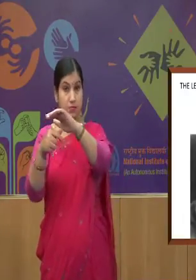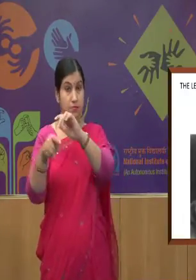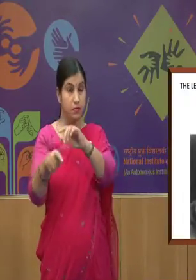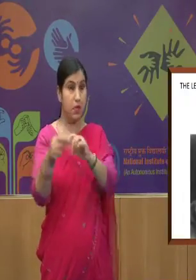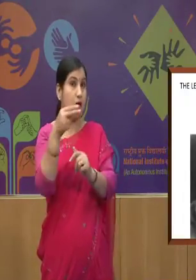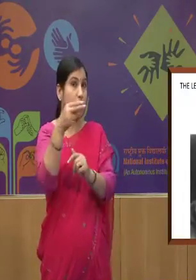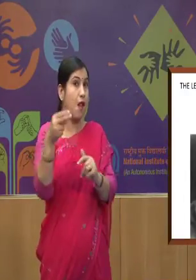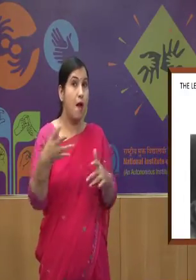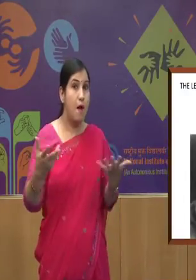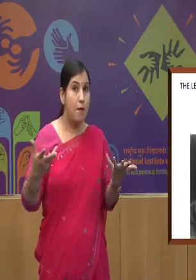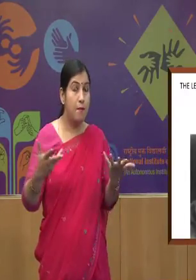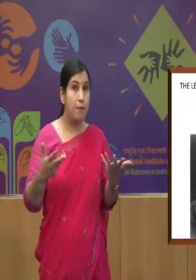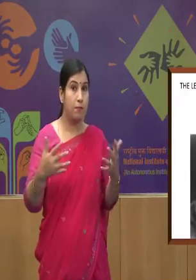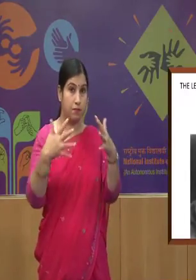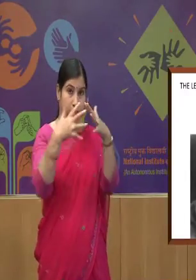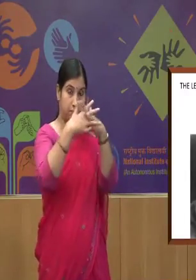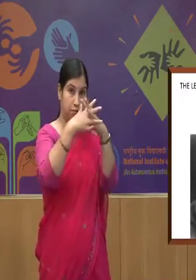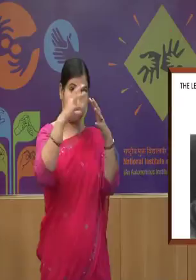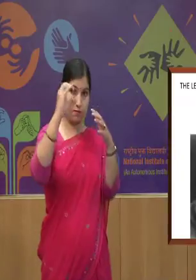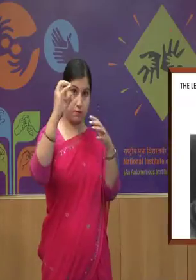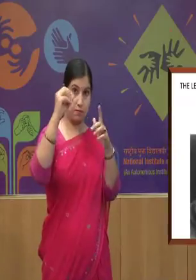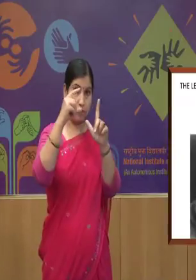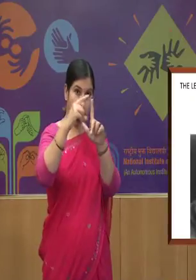whose name was Woodrow Wilson.